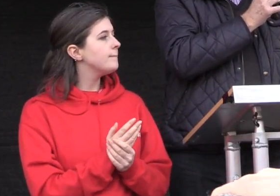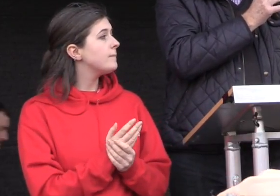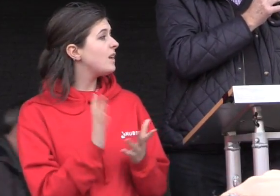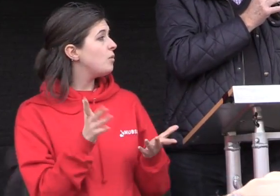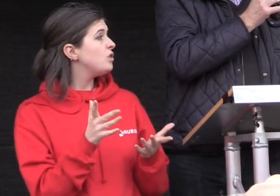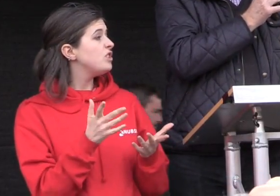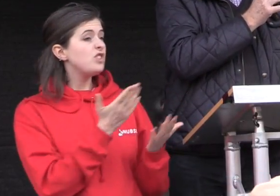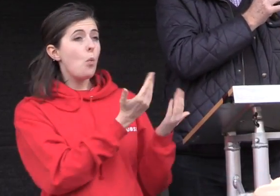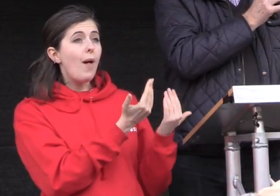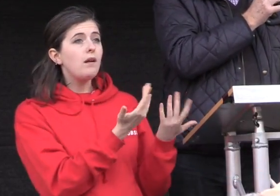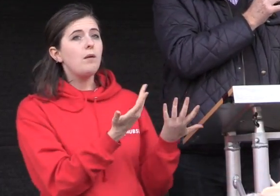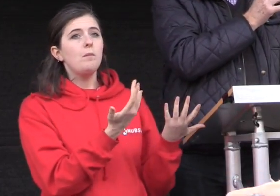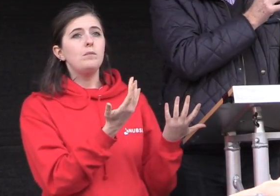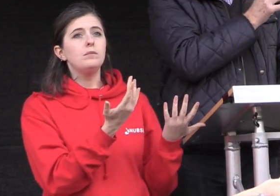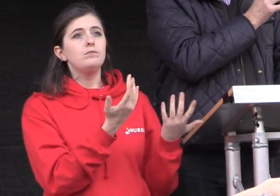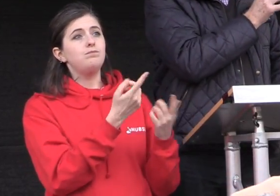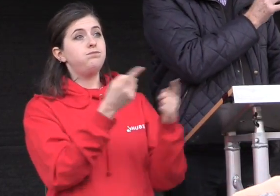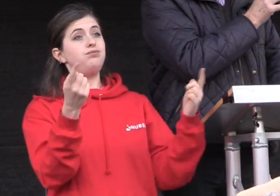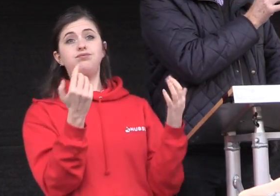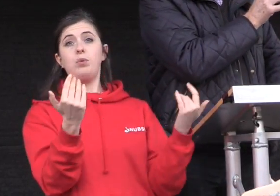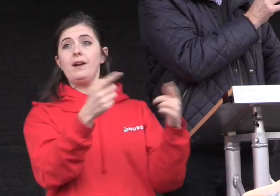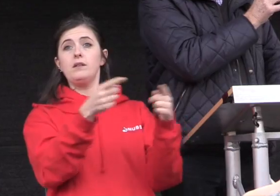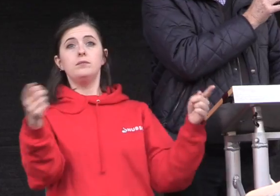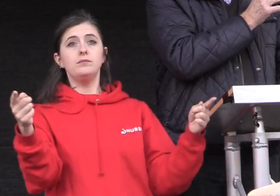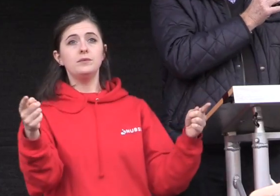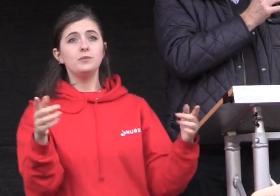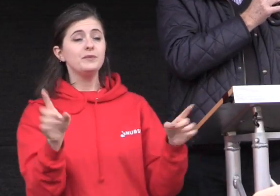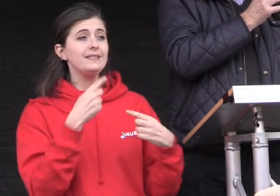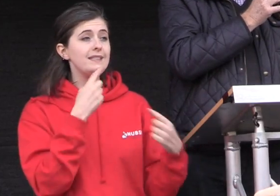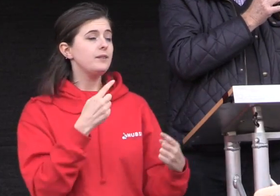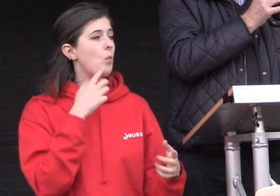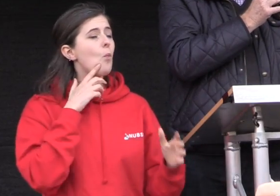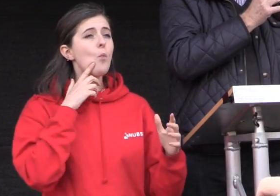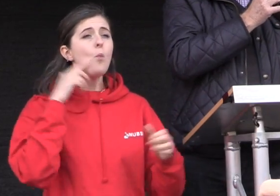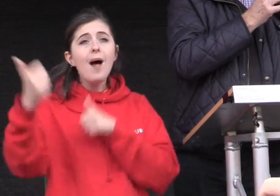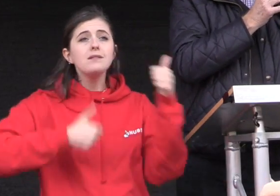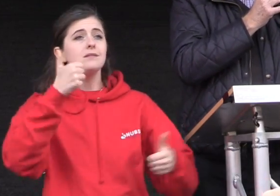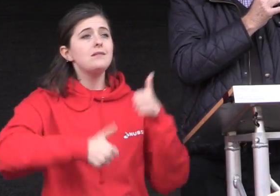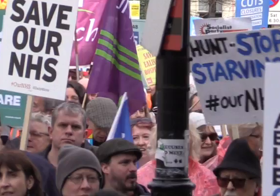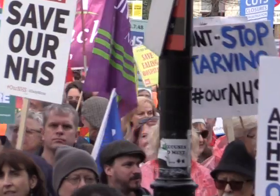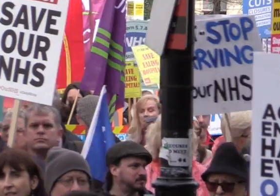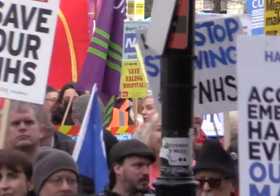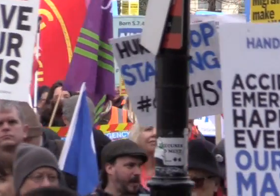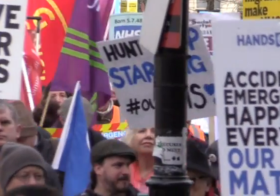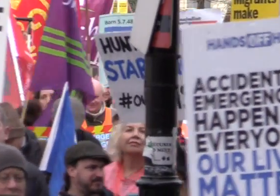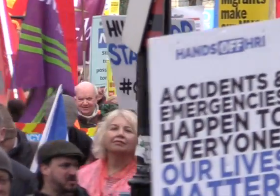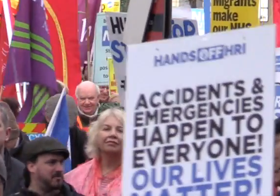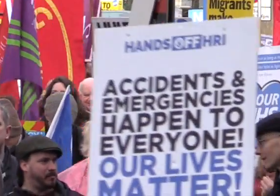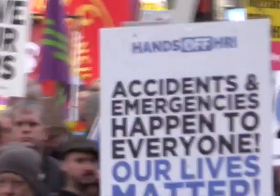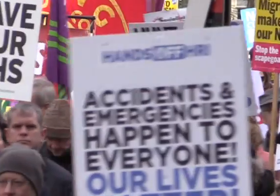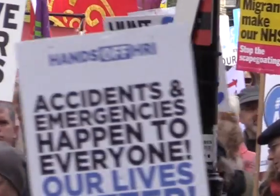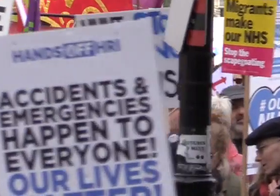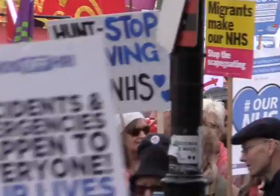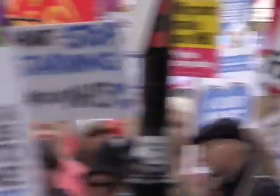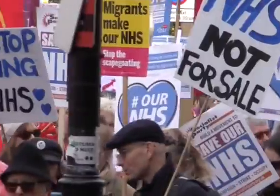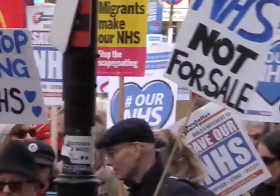Can I just welcome all of you here and say a big well done to the People's Assembly and to all